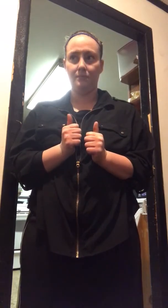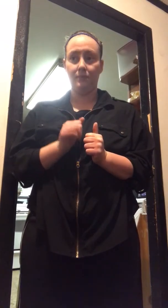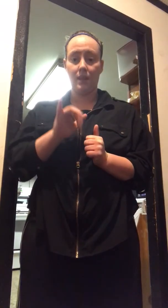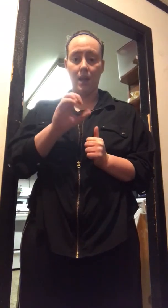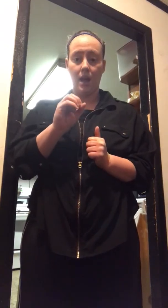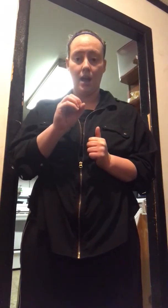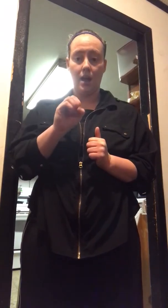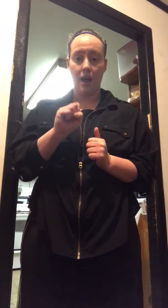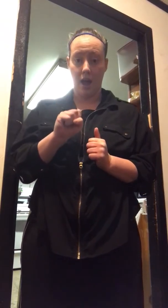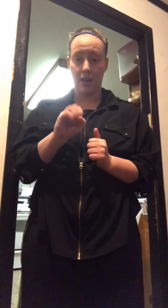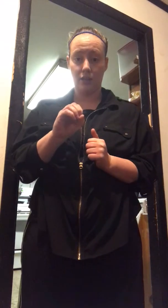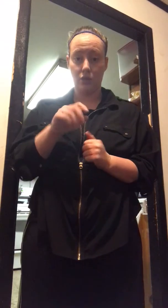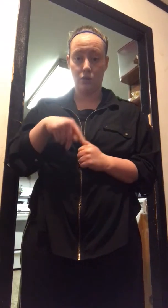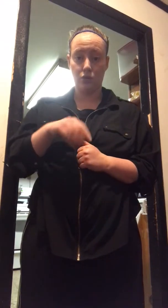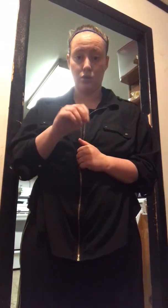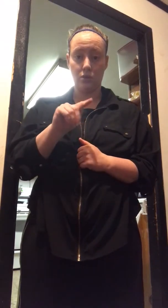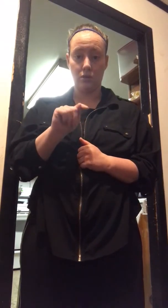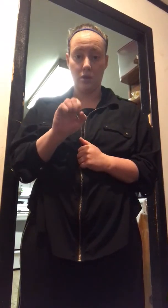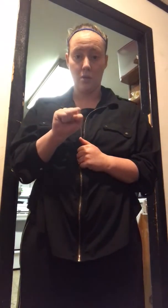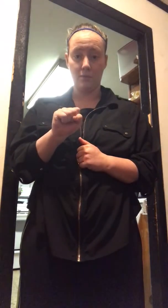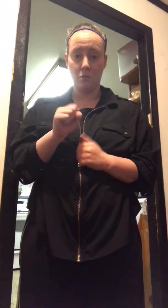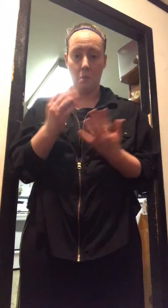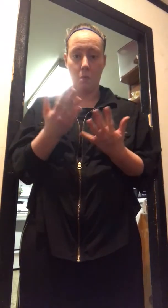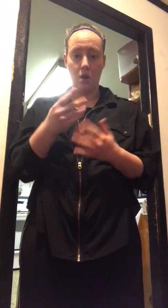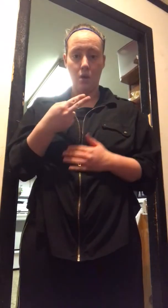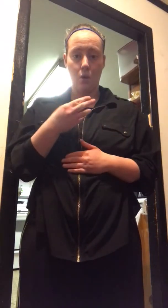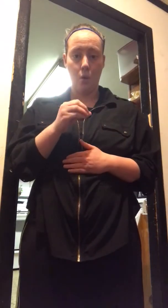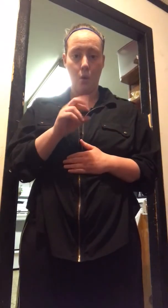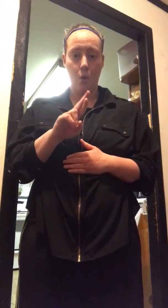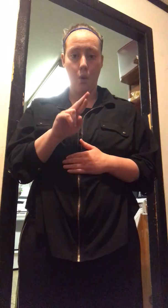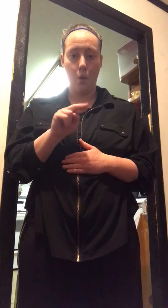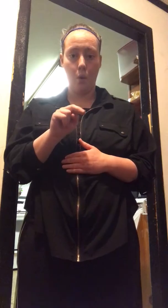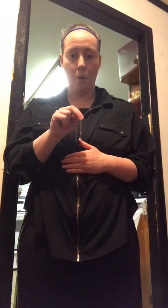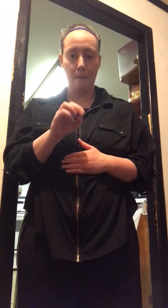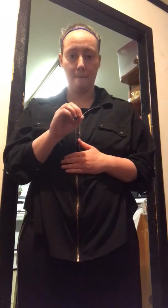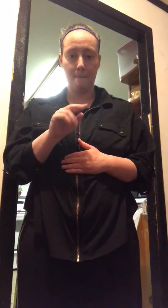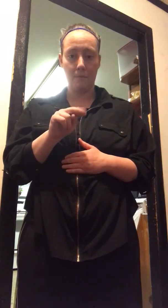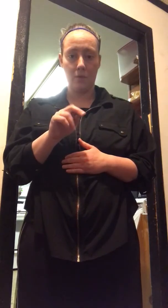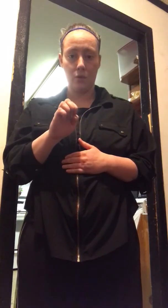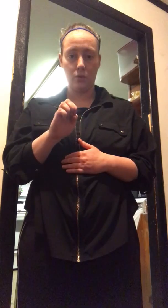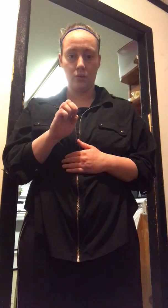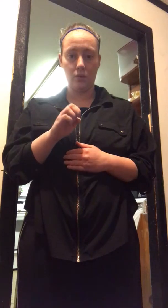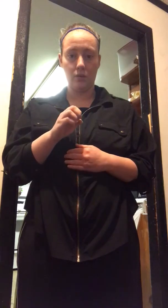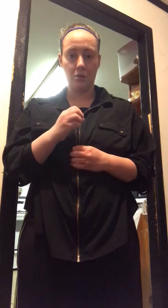Isotopes. What hormone is produced? Diroxin?